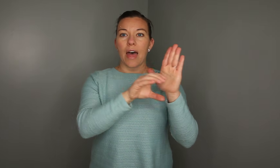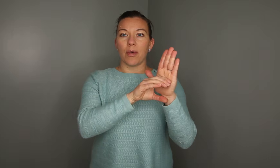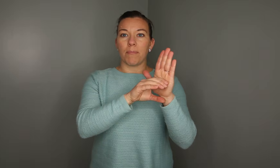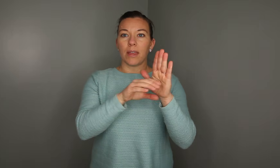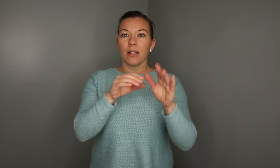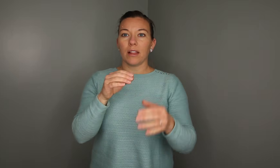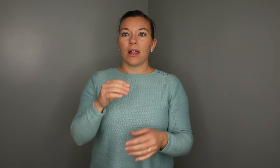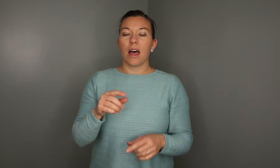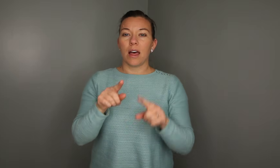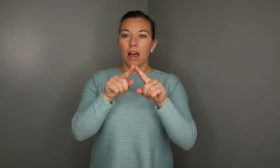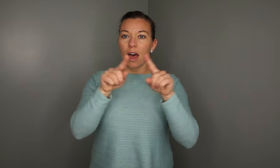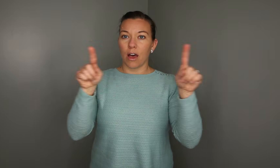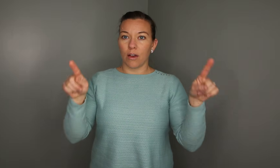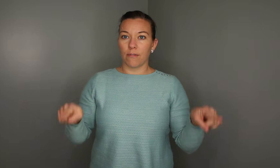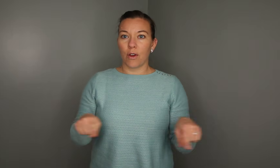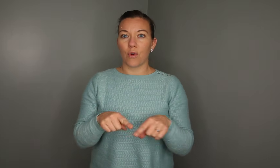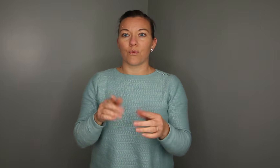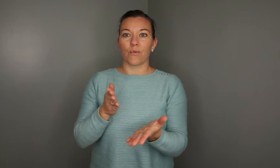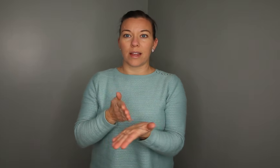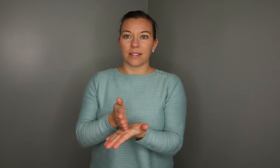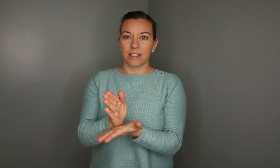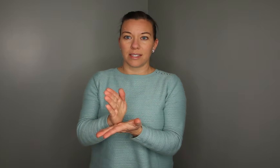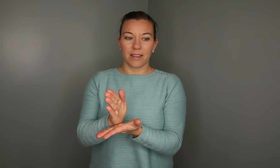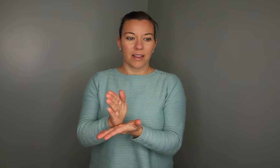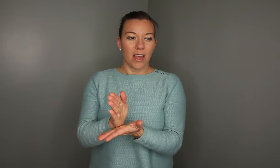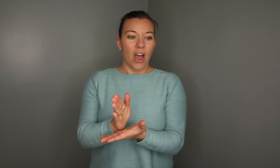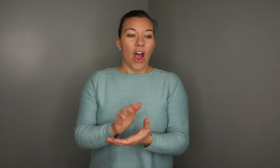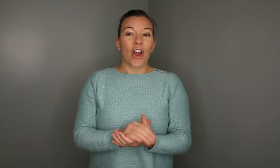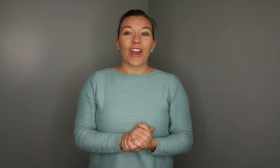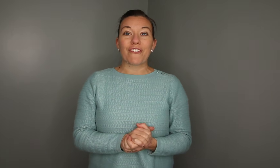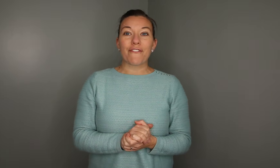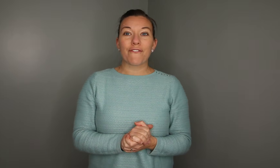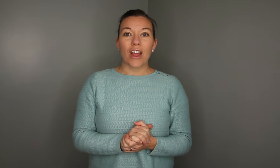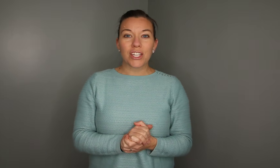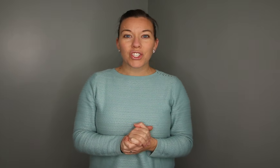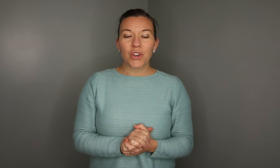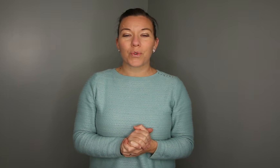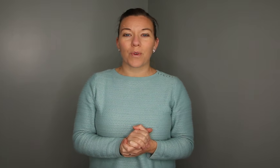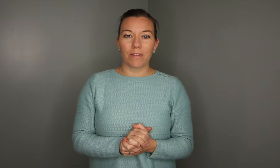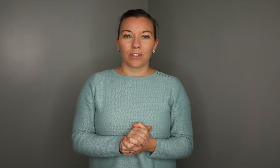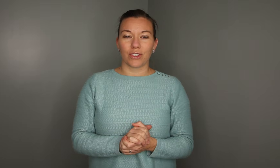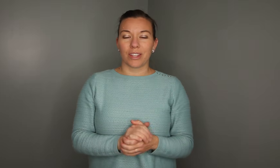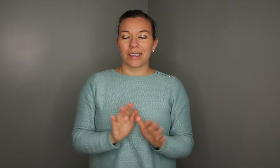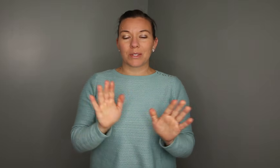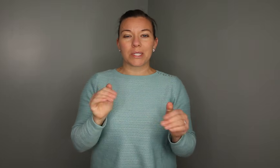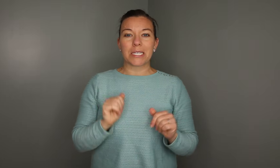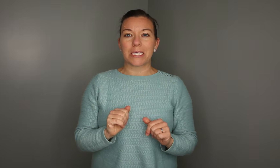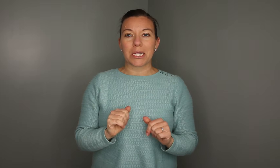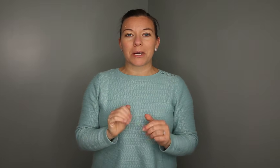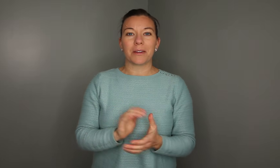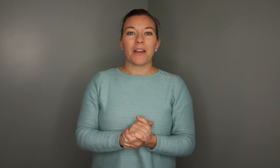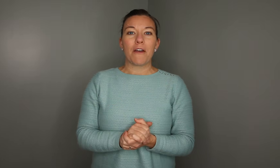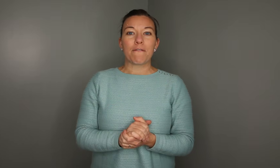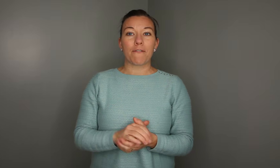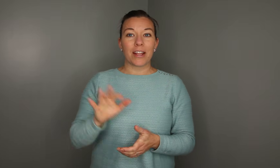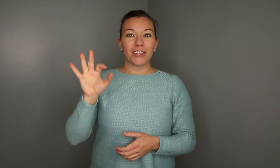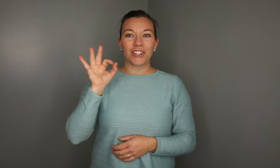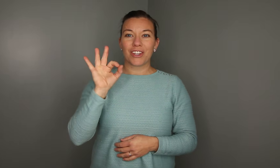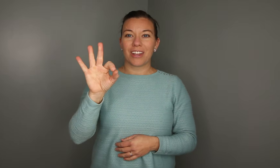the Bill of Rights. All right, French Revolution. This one's easier. French,